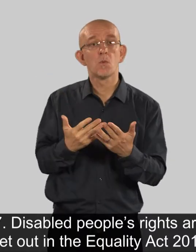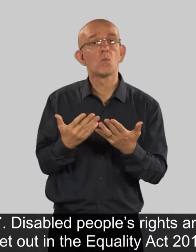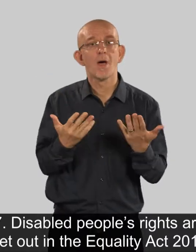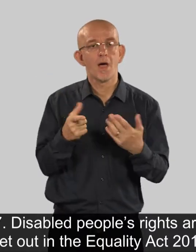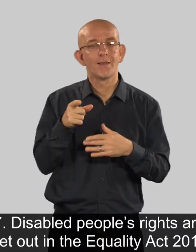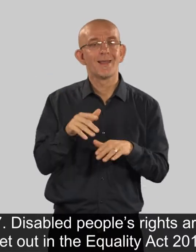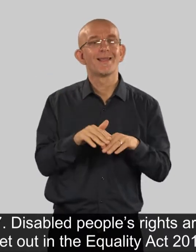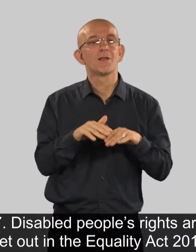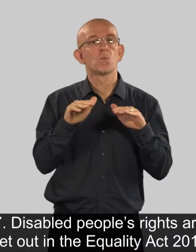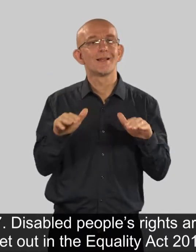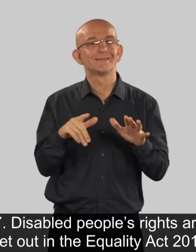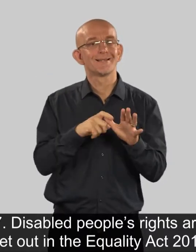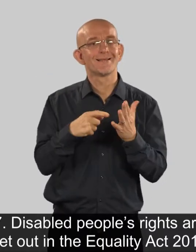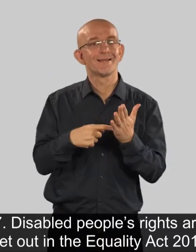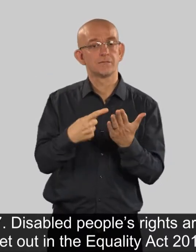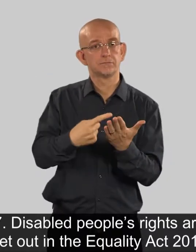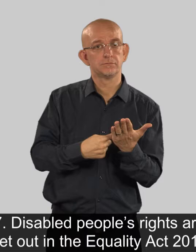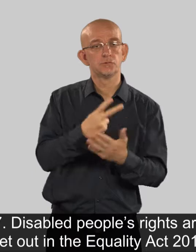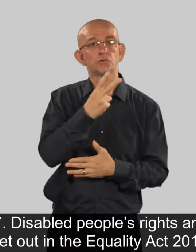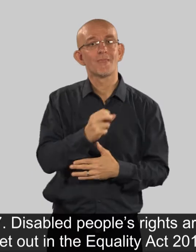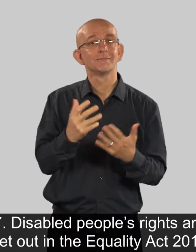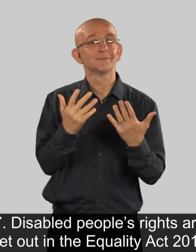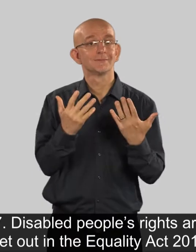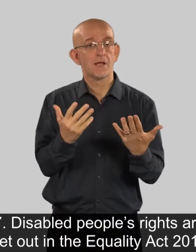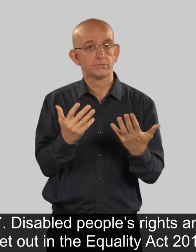in England, Scotland and Wales.